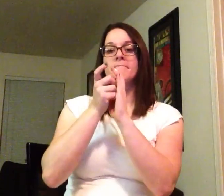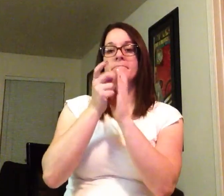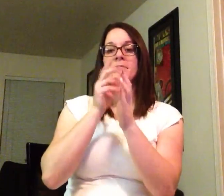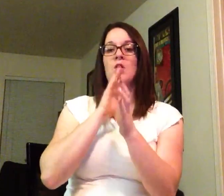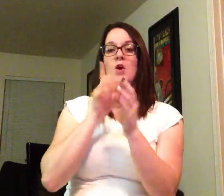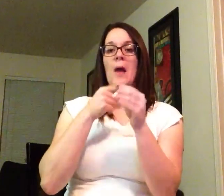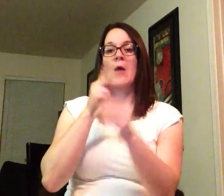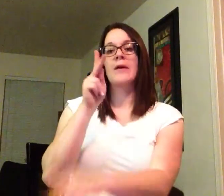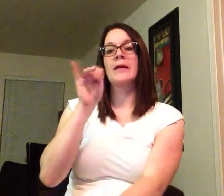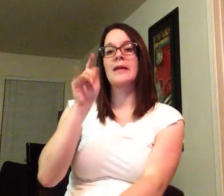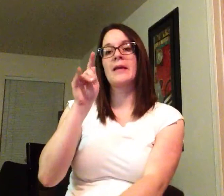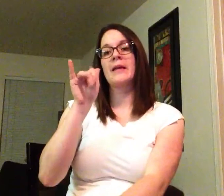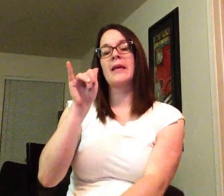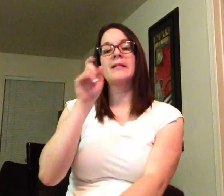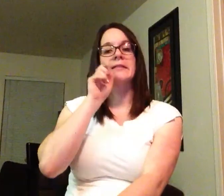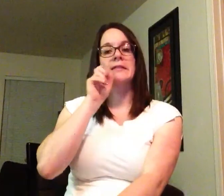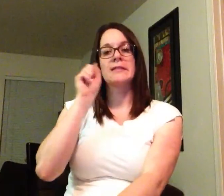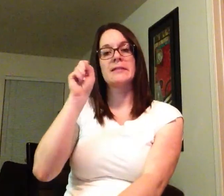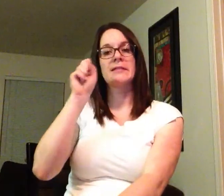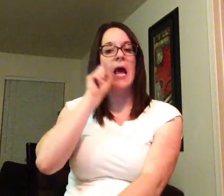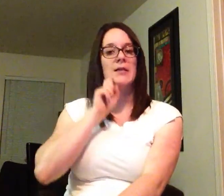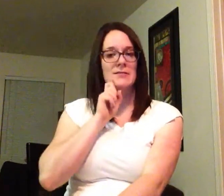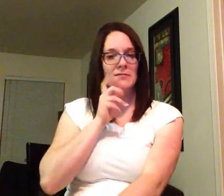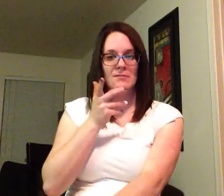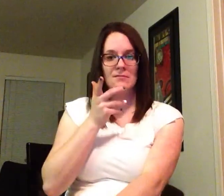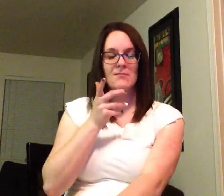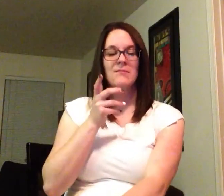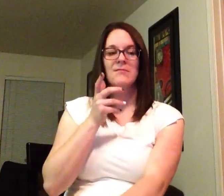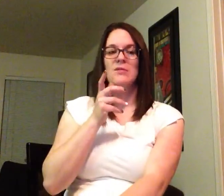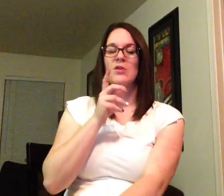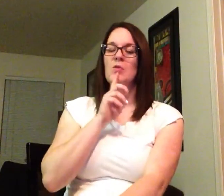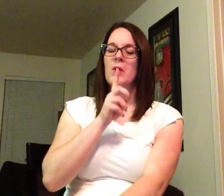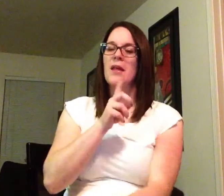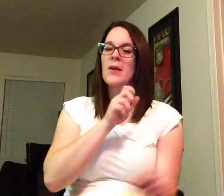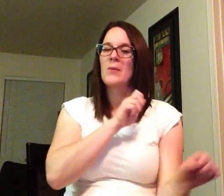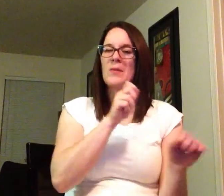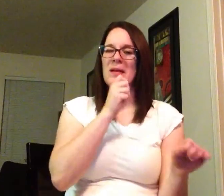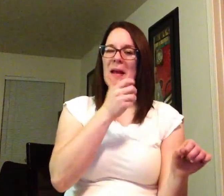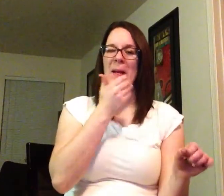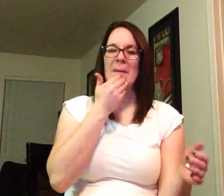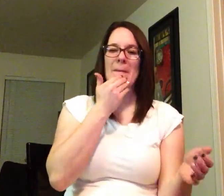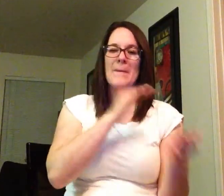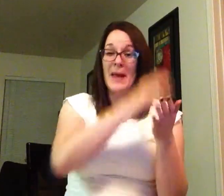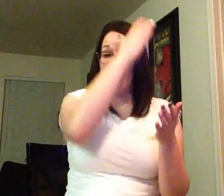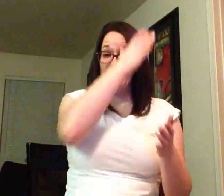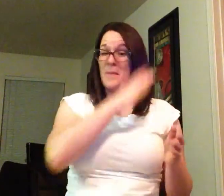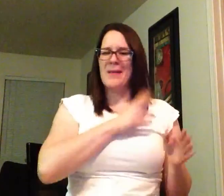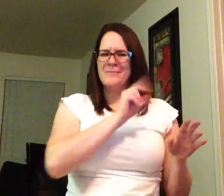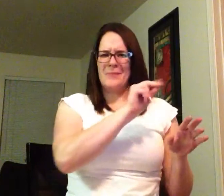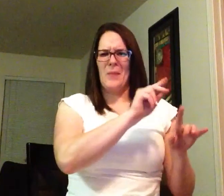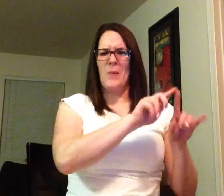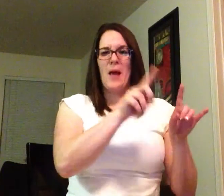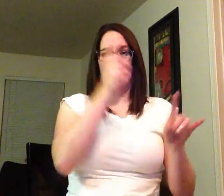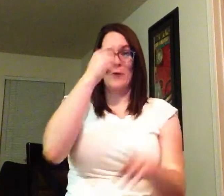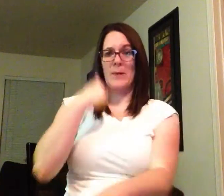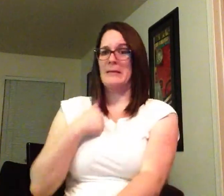Well, it turns out that these probably weren't bad guys. They were just bad for me. And as it happens, the